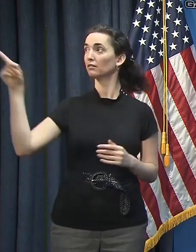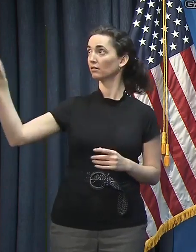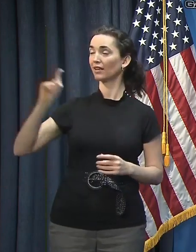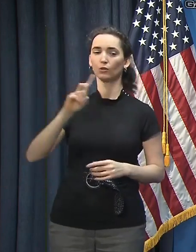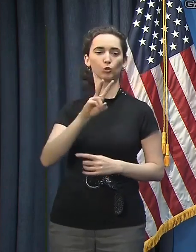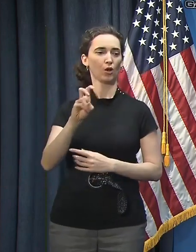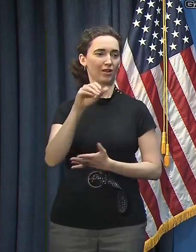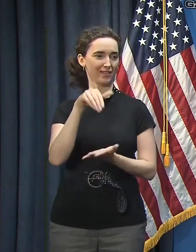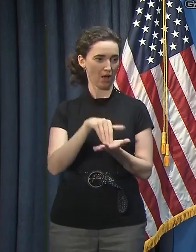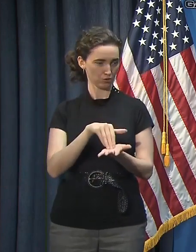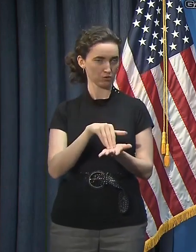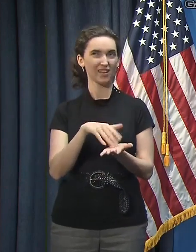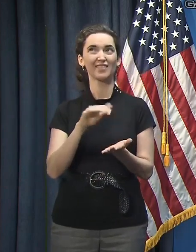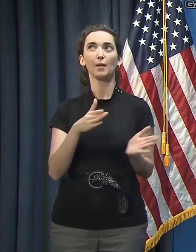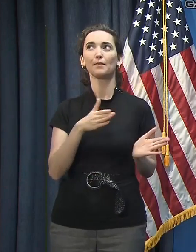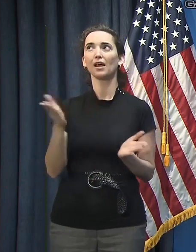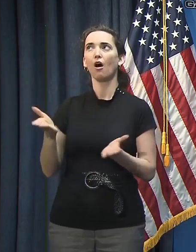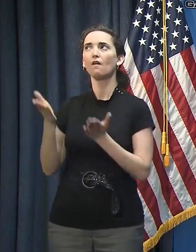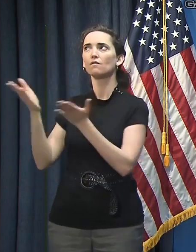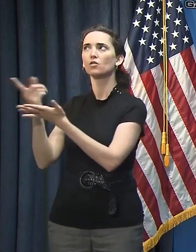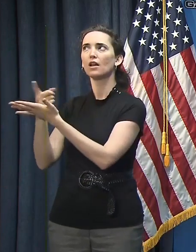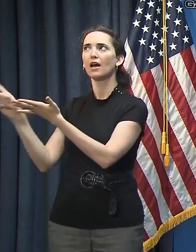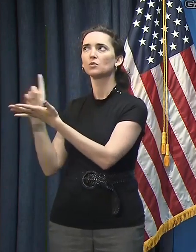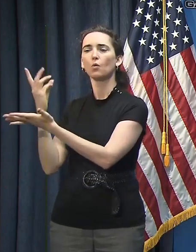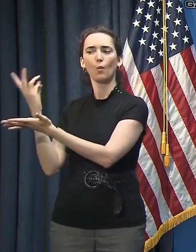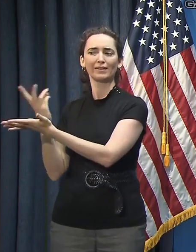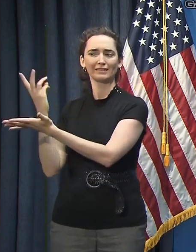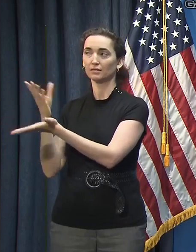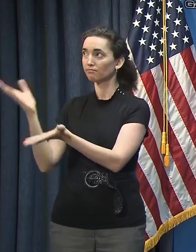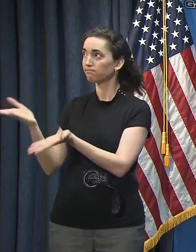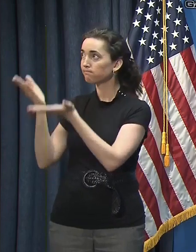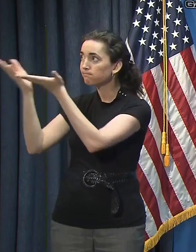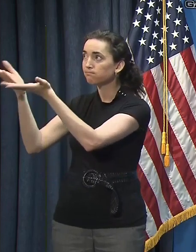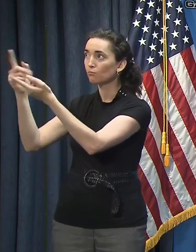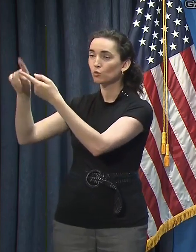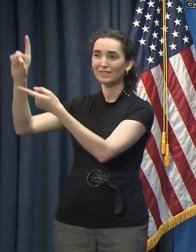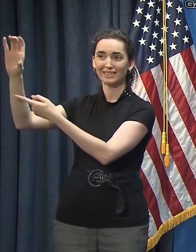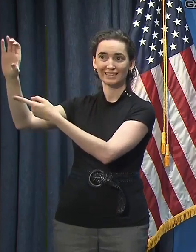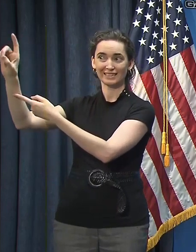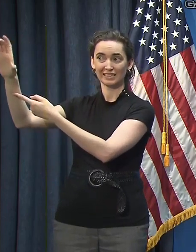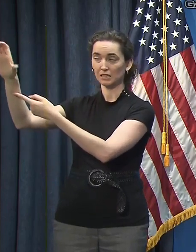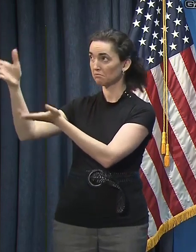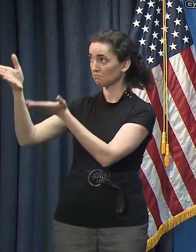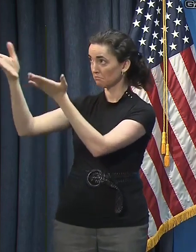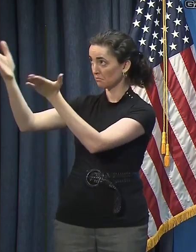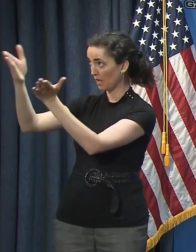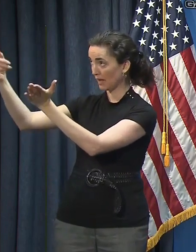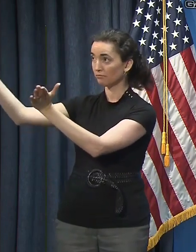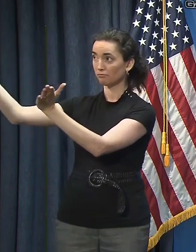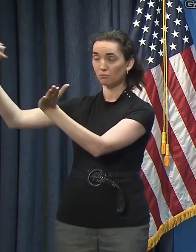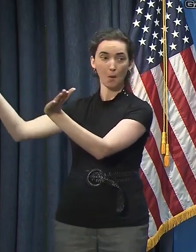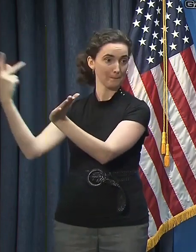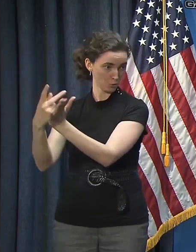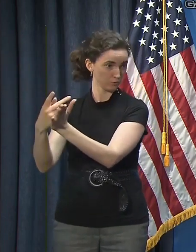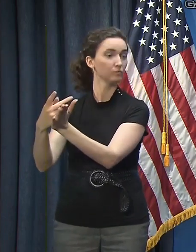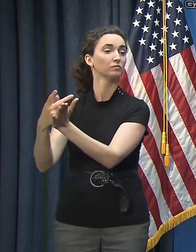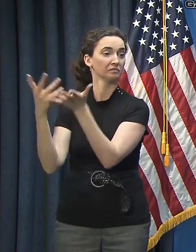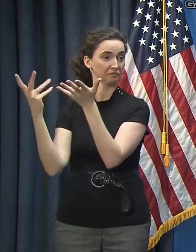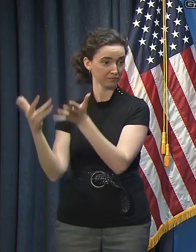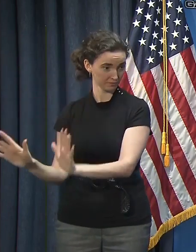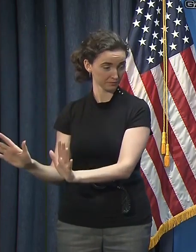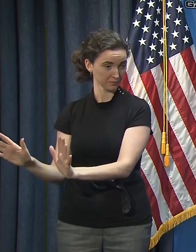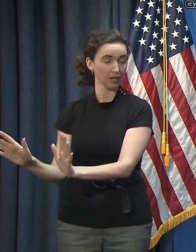submitted, I want to say, last Wednesday. To the CDC, it has been approved, and in